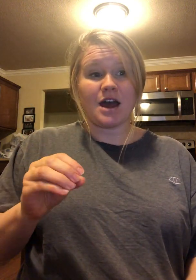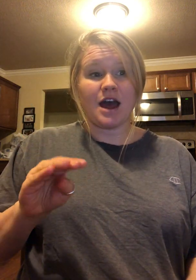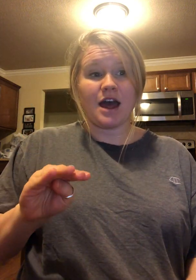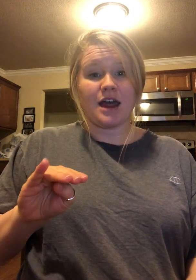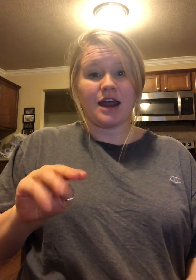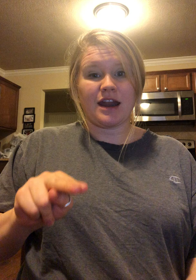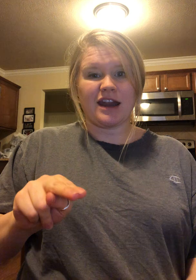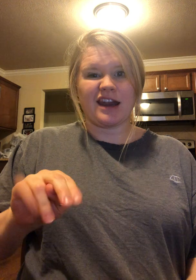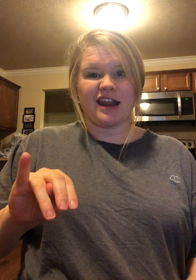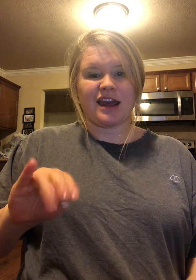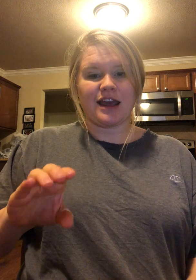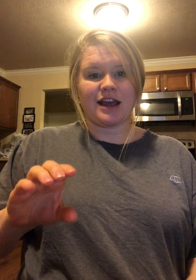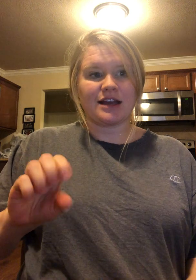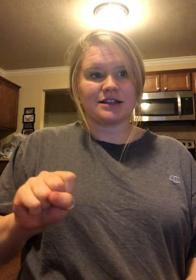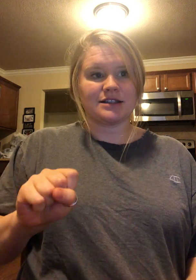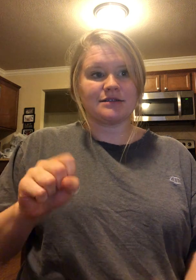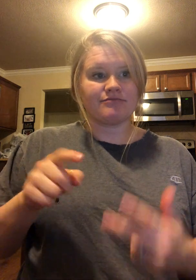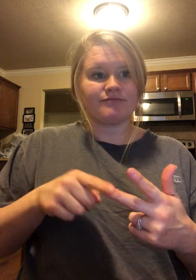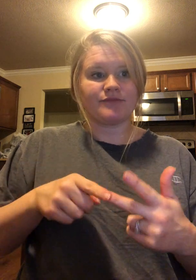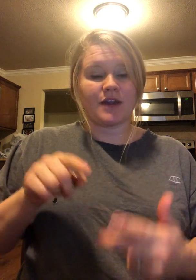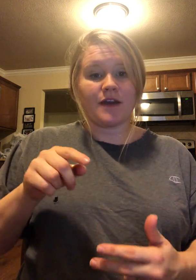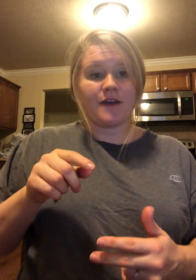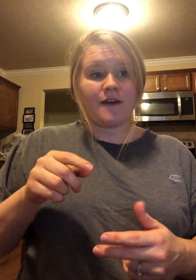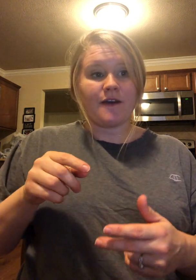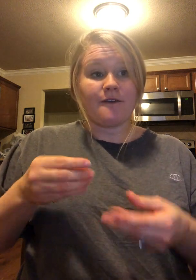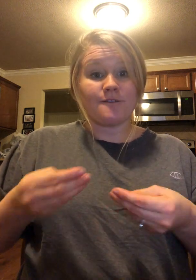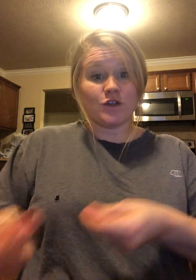comprehension, and vocabulary.